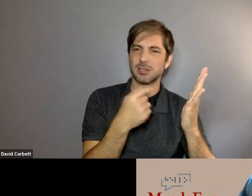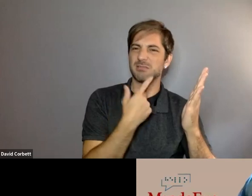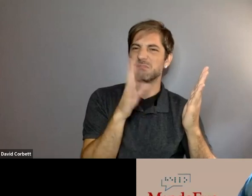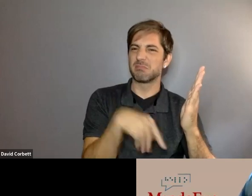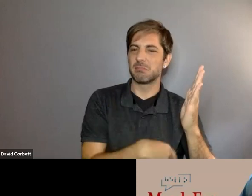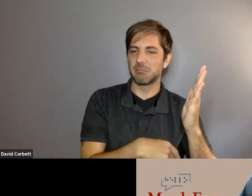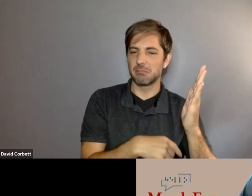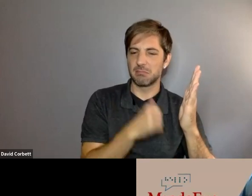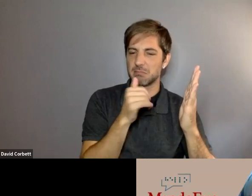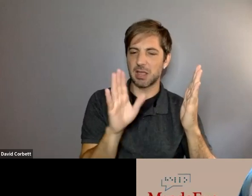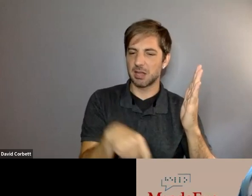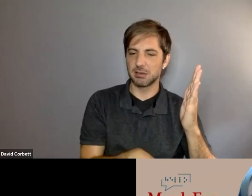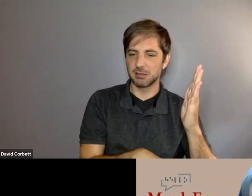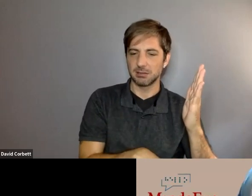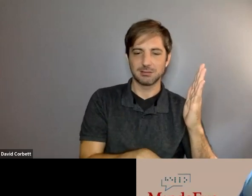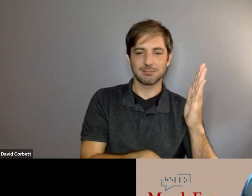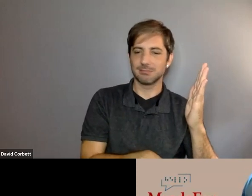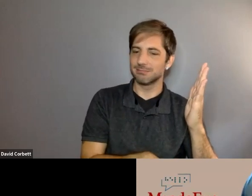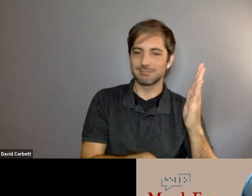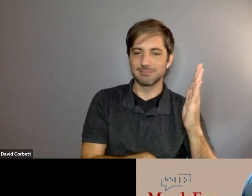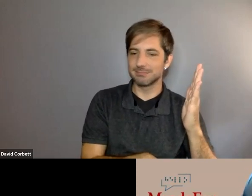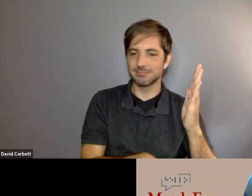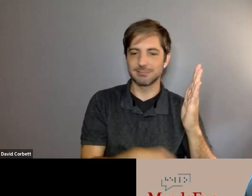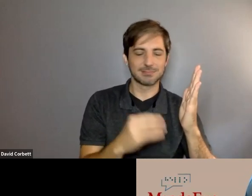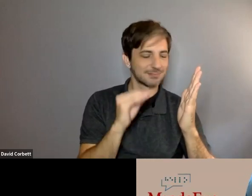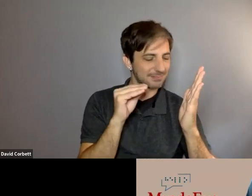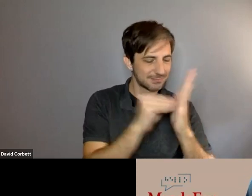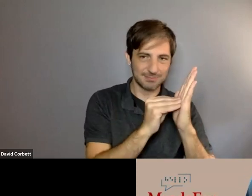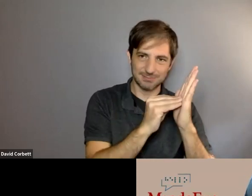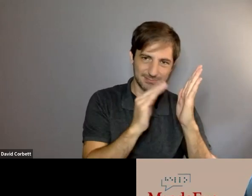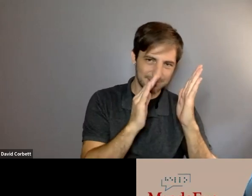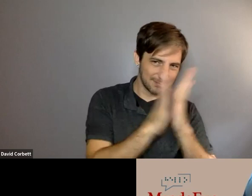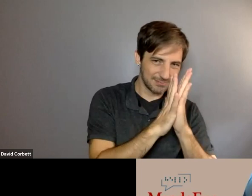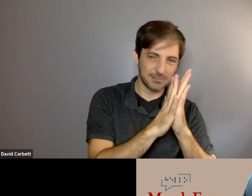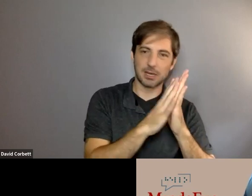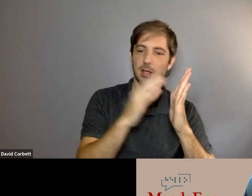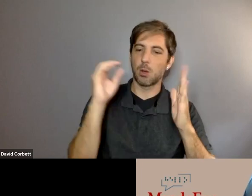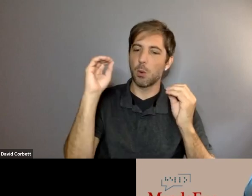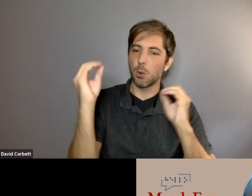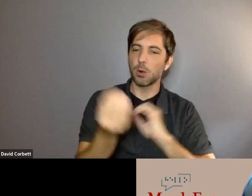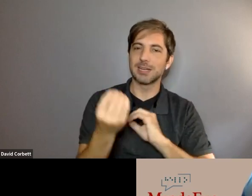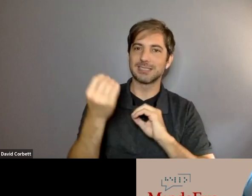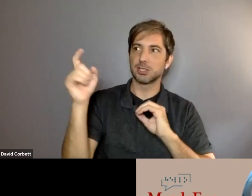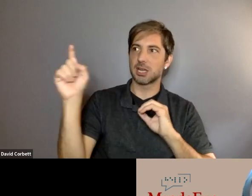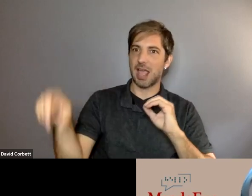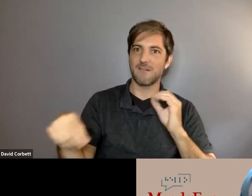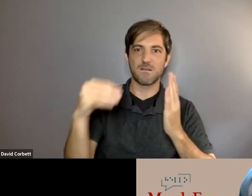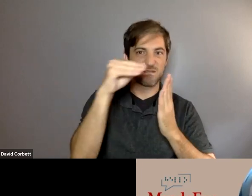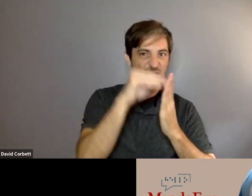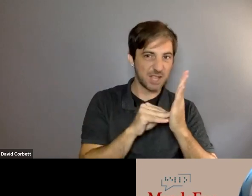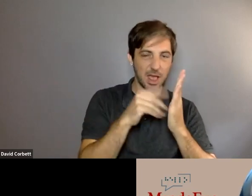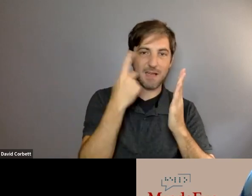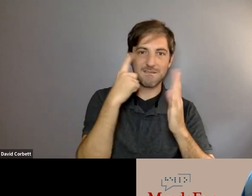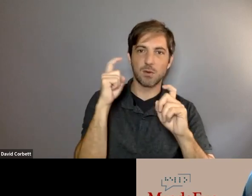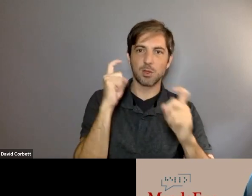any accessibility. So having that line item that an organization has to fill out for the grant, I think is